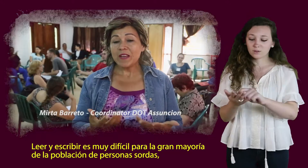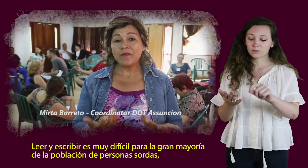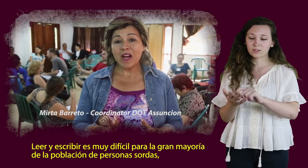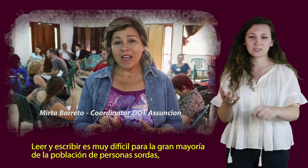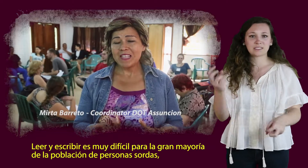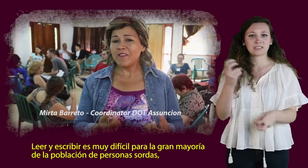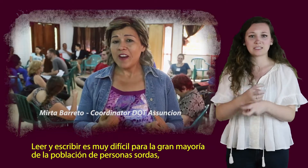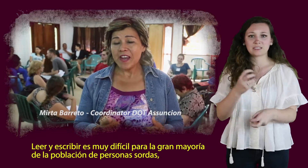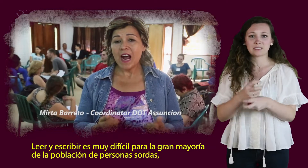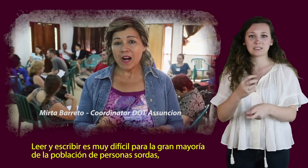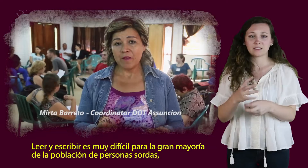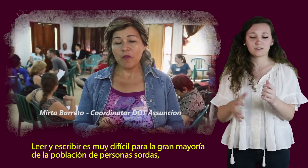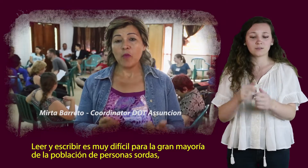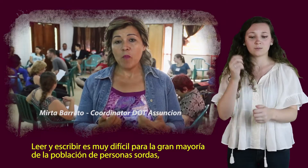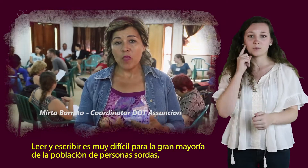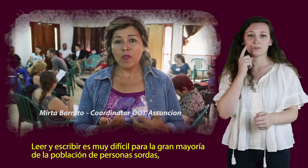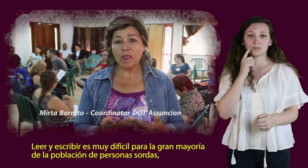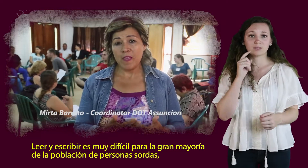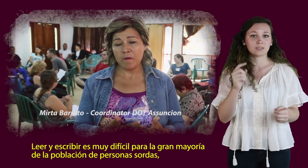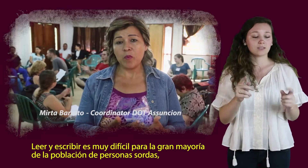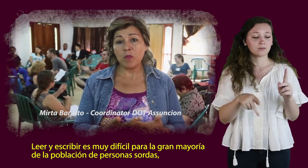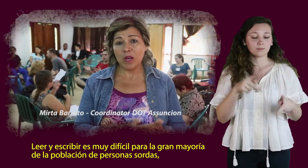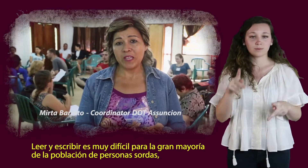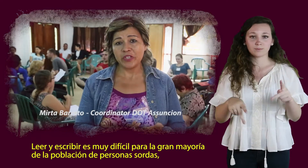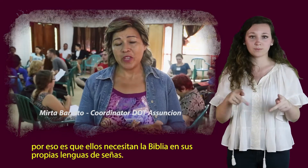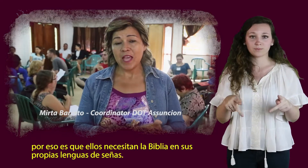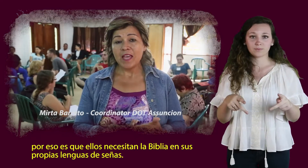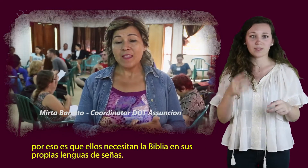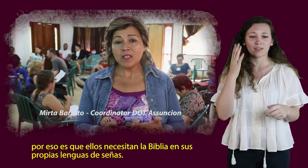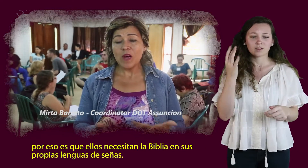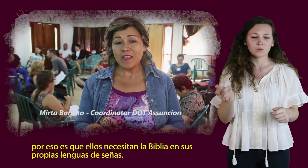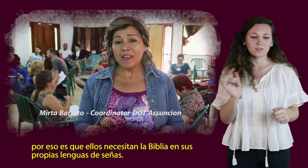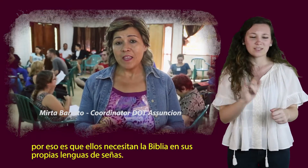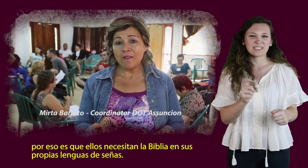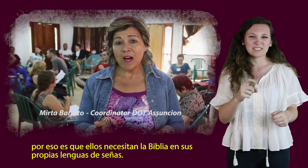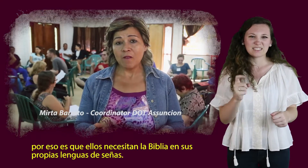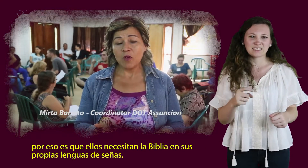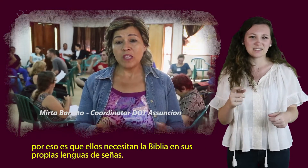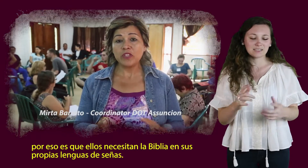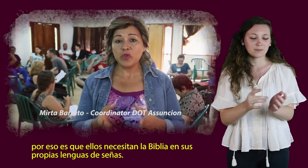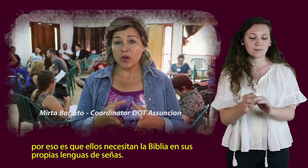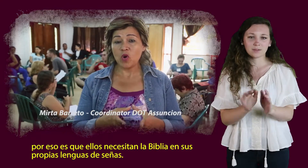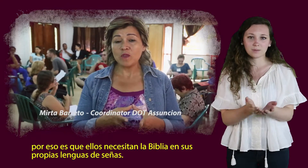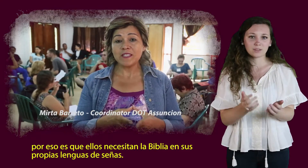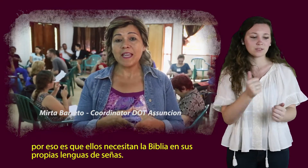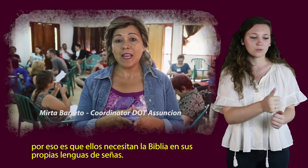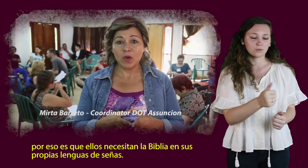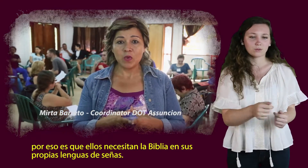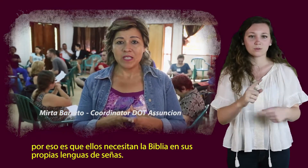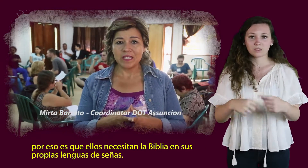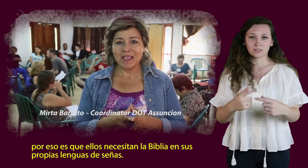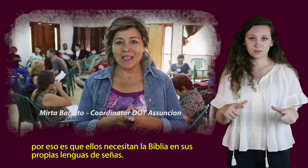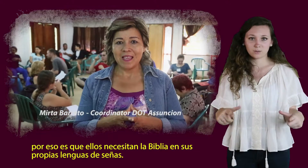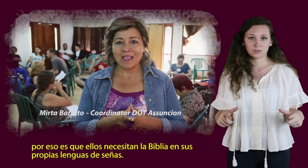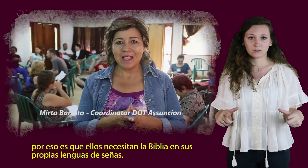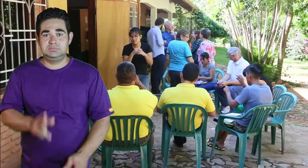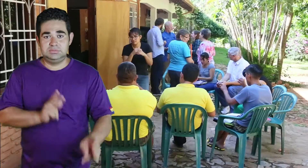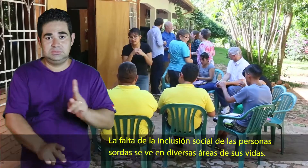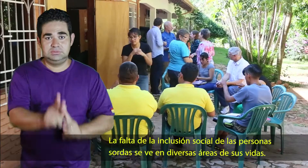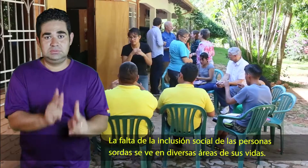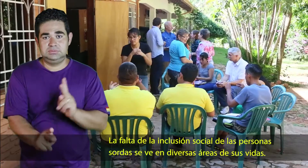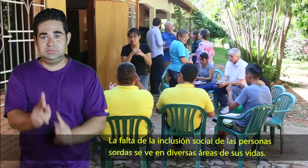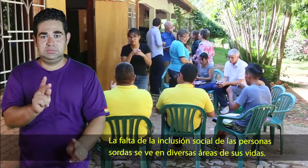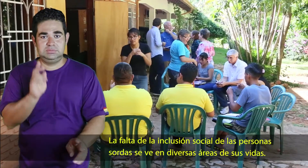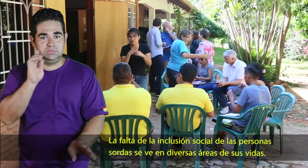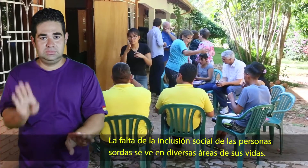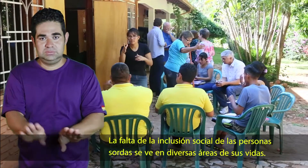To read and write is very hard for most of the deaf population. That's why they need the Bible into their own sign language.